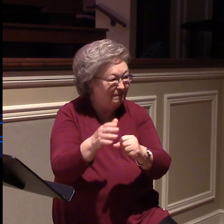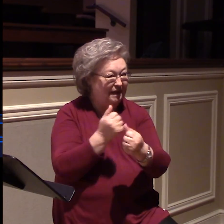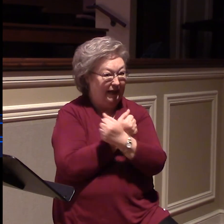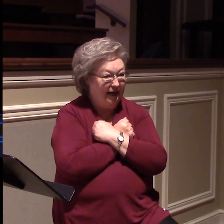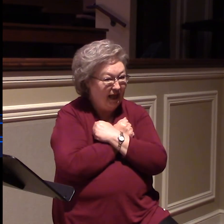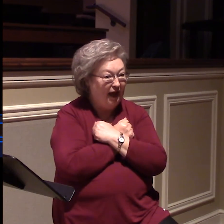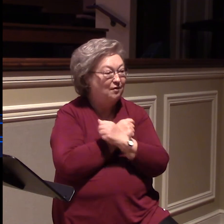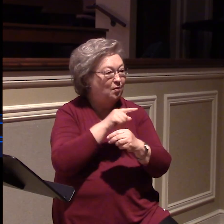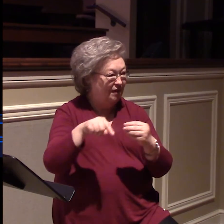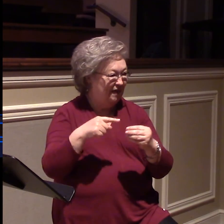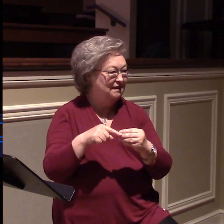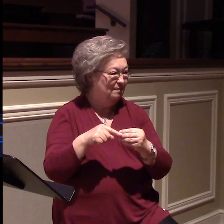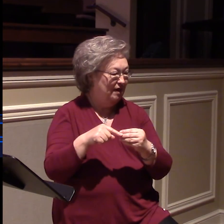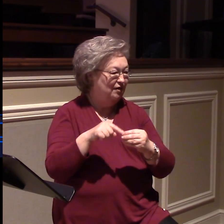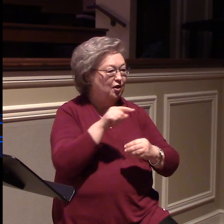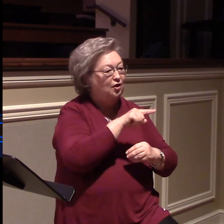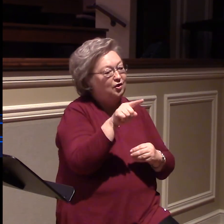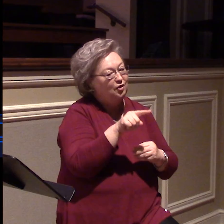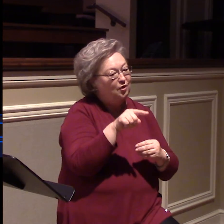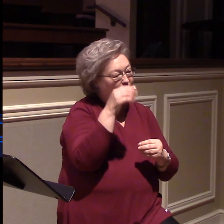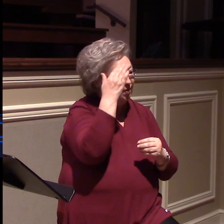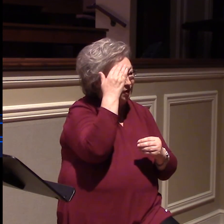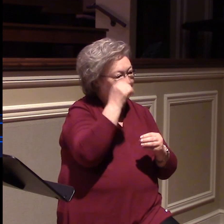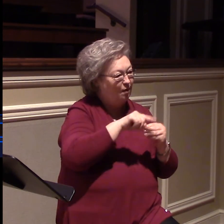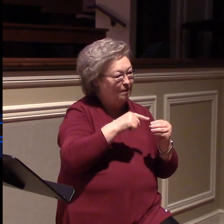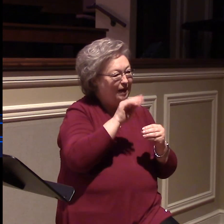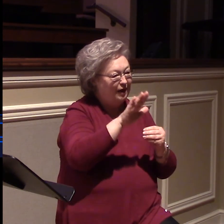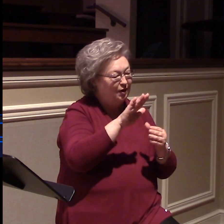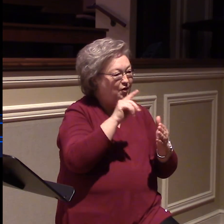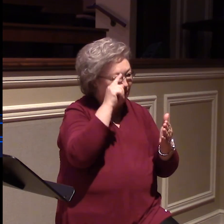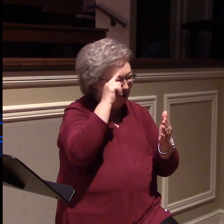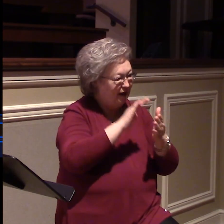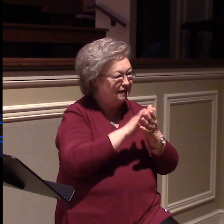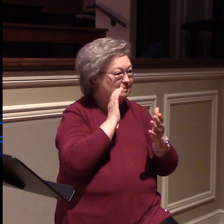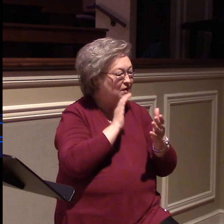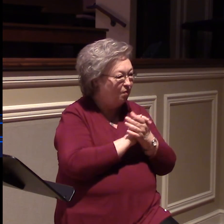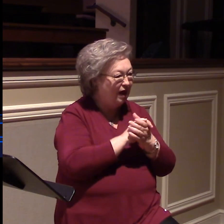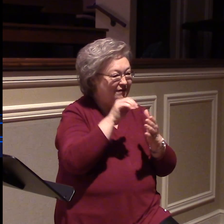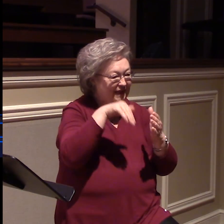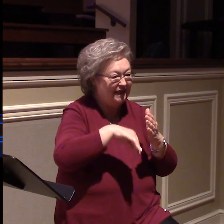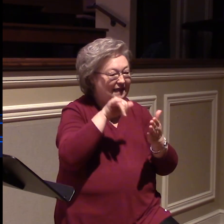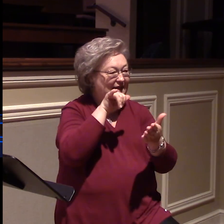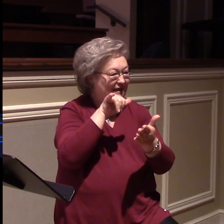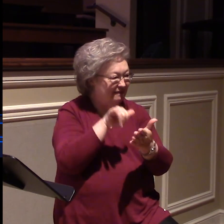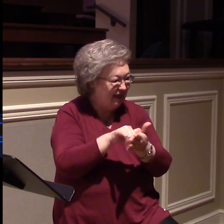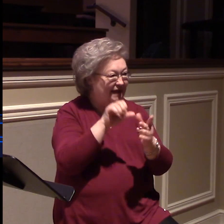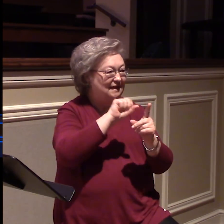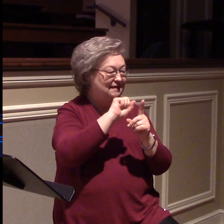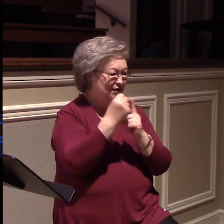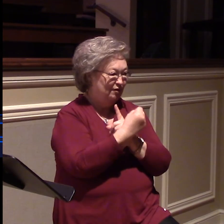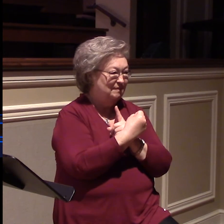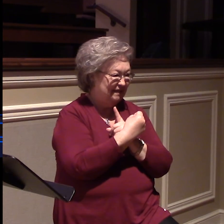will find out more about yourself and about your mate and about your children in those circumstances than in any other. That's how